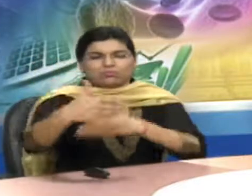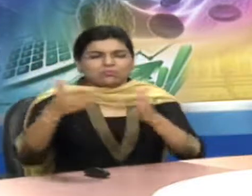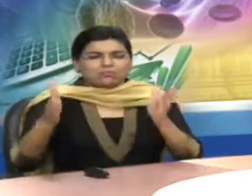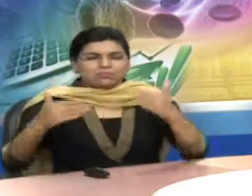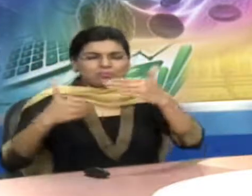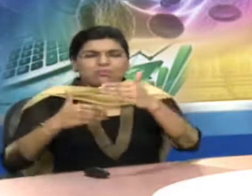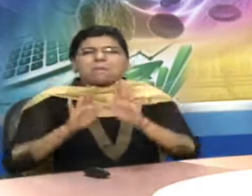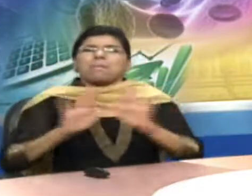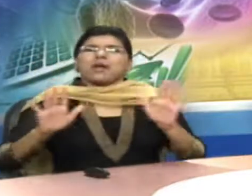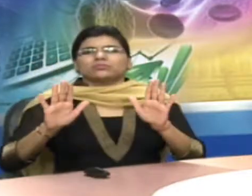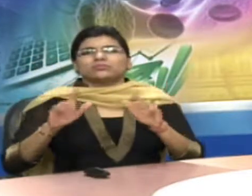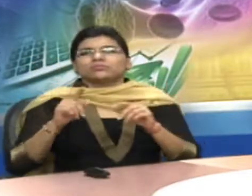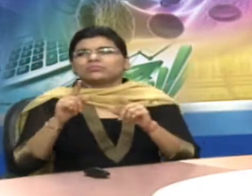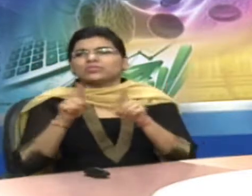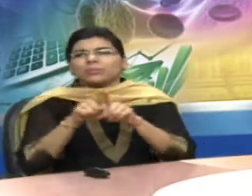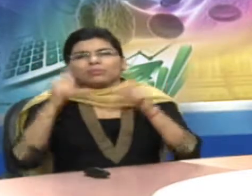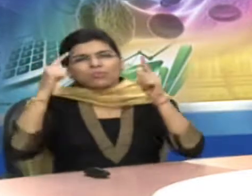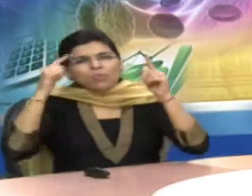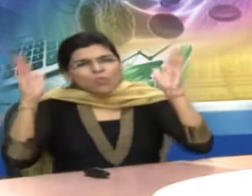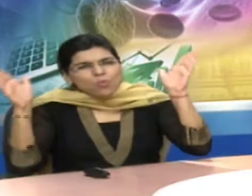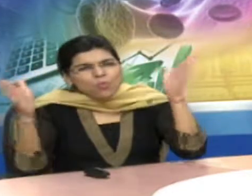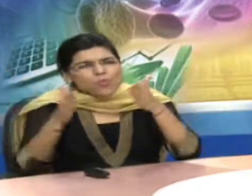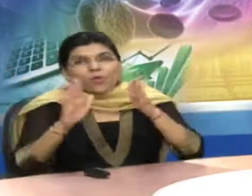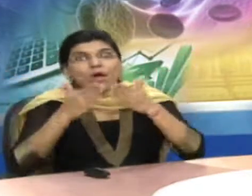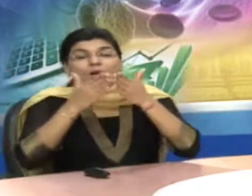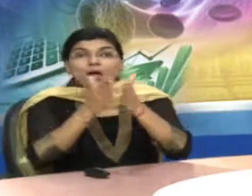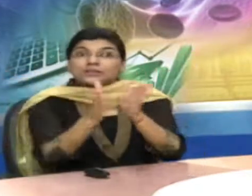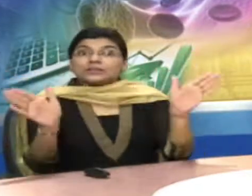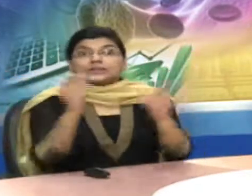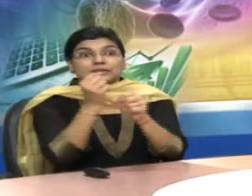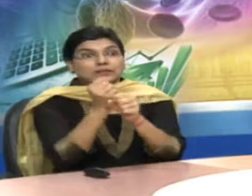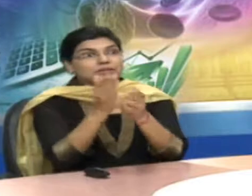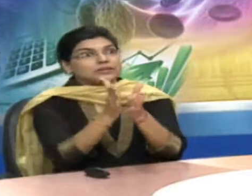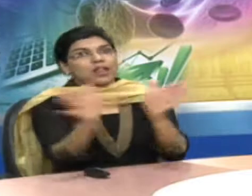whether the animal is small or a big one, that doesn't matter.